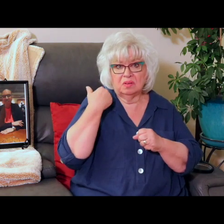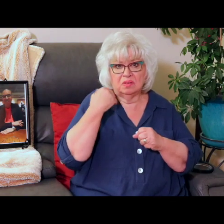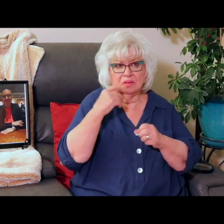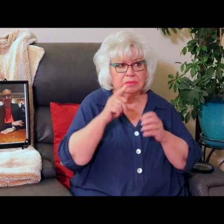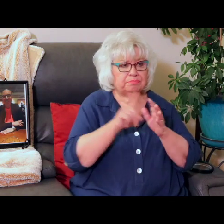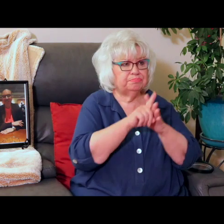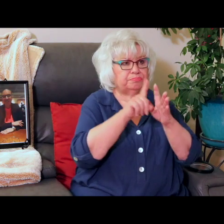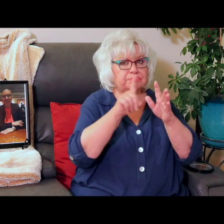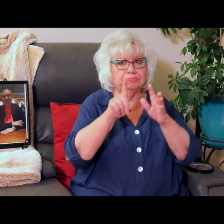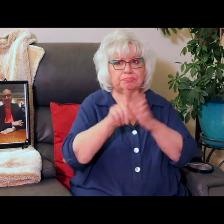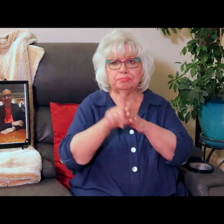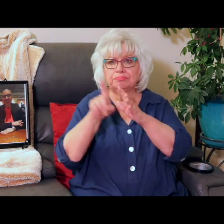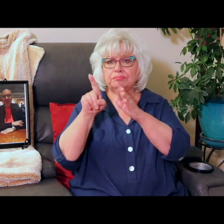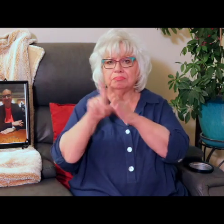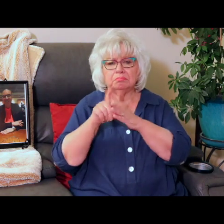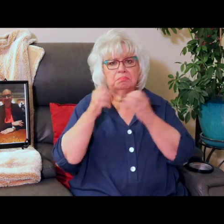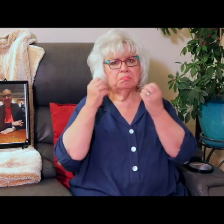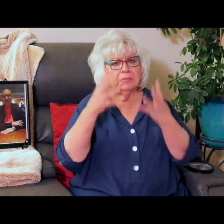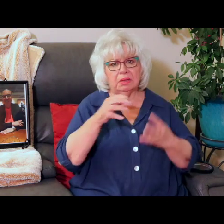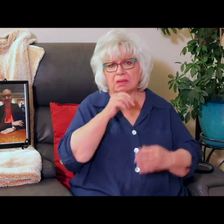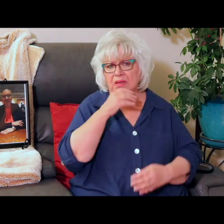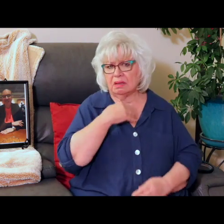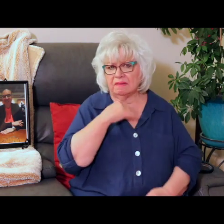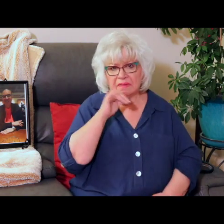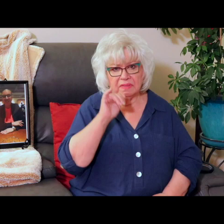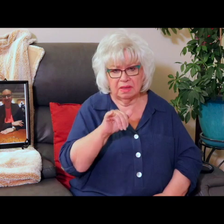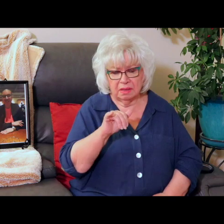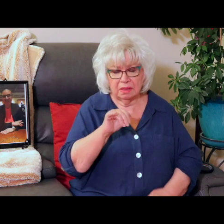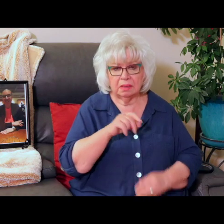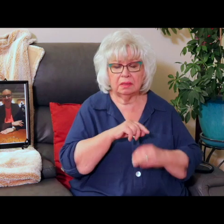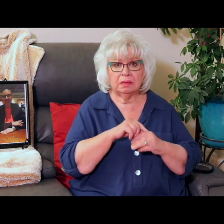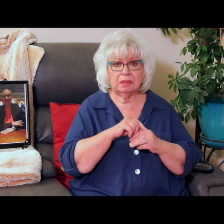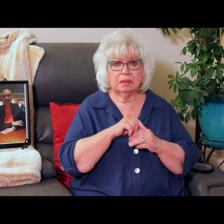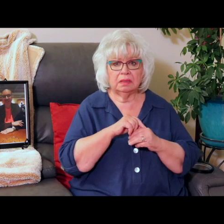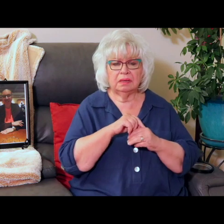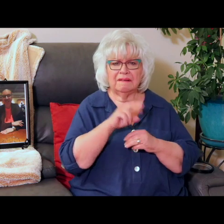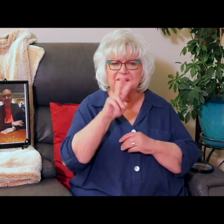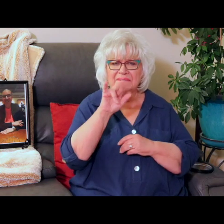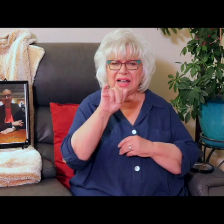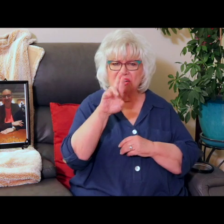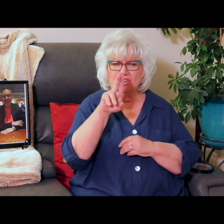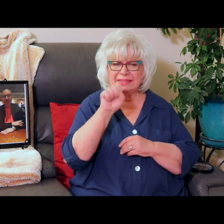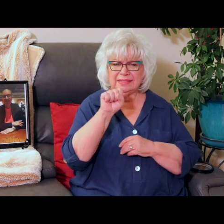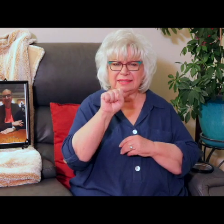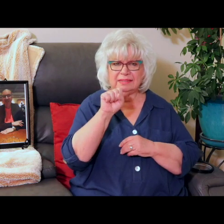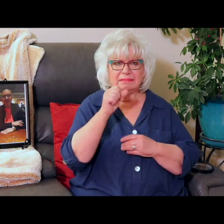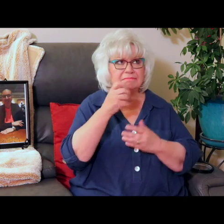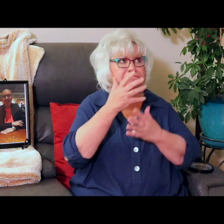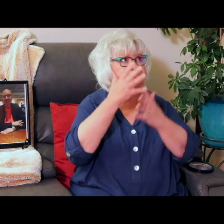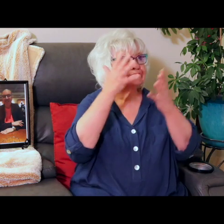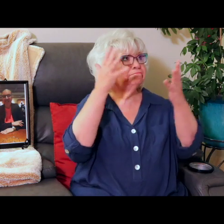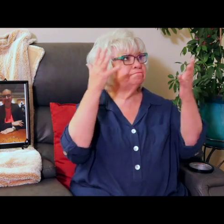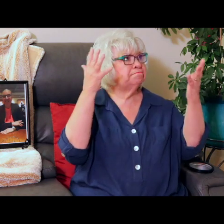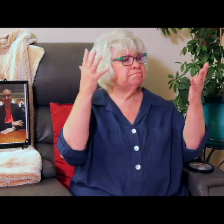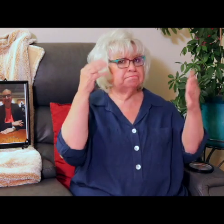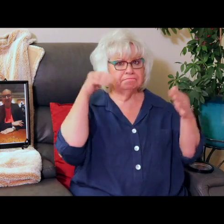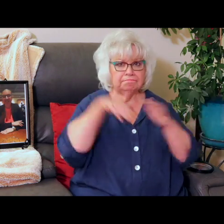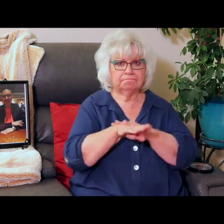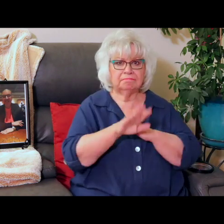started about 15 years ago, where people started to get GBS. It's a virus,